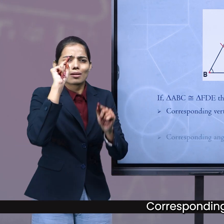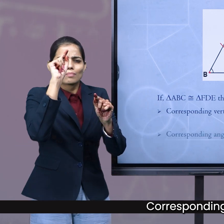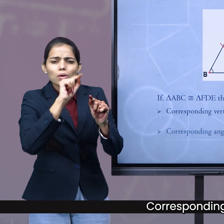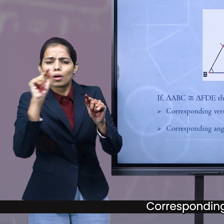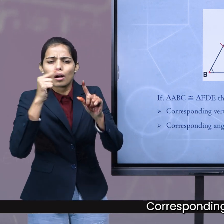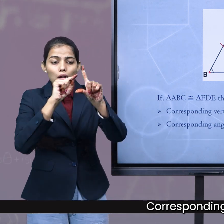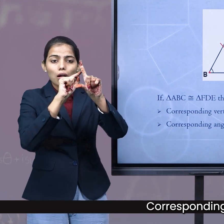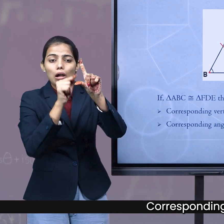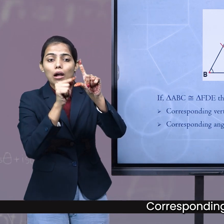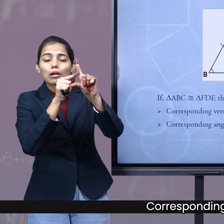Corresponding angles are